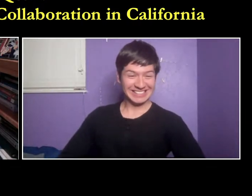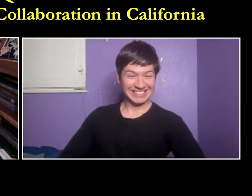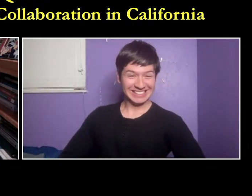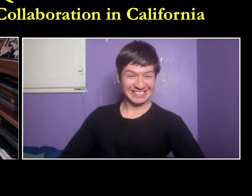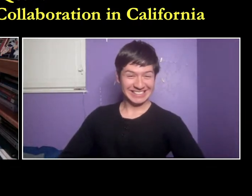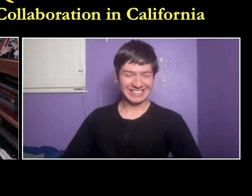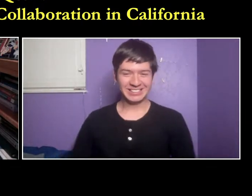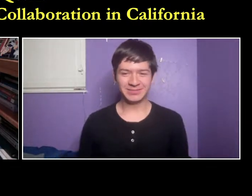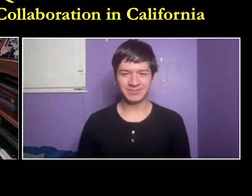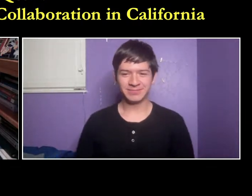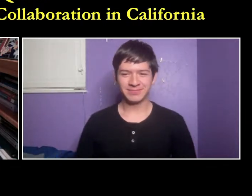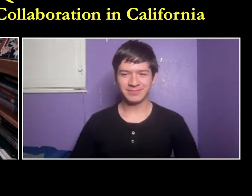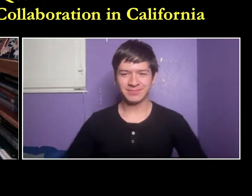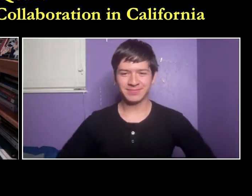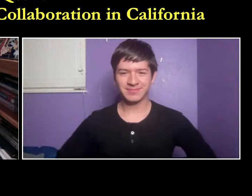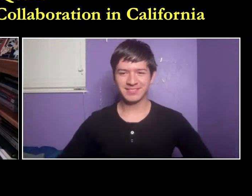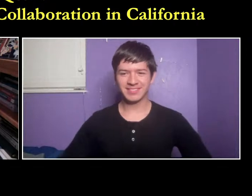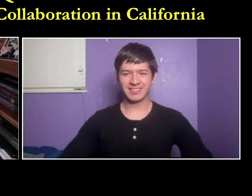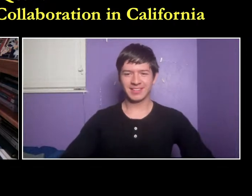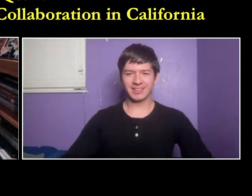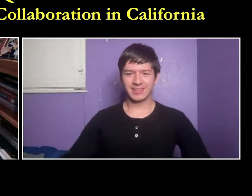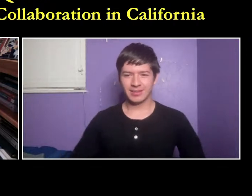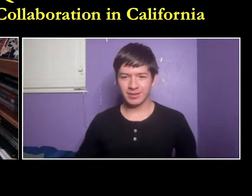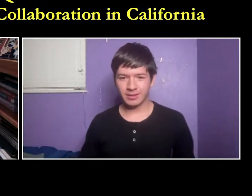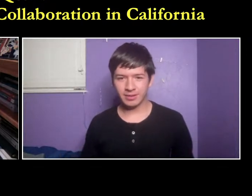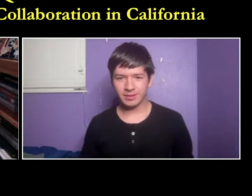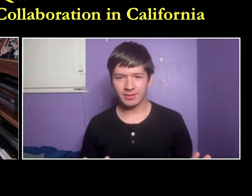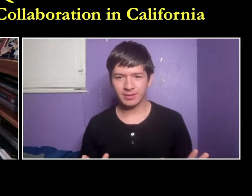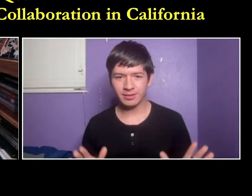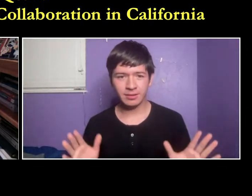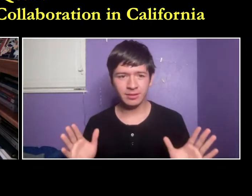Hi. Hi, Alexis.